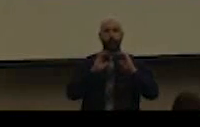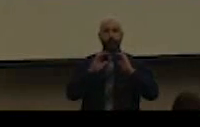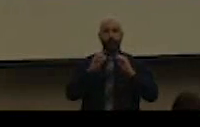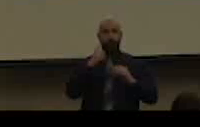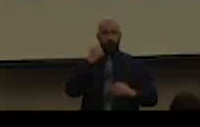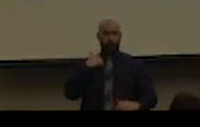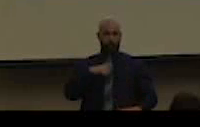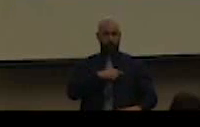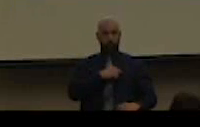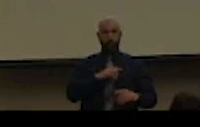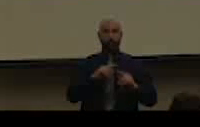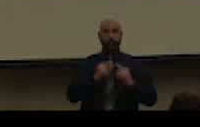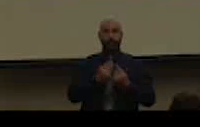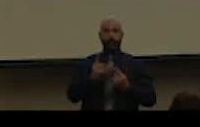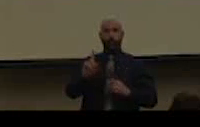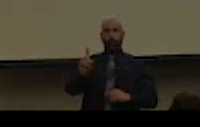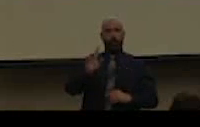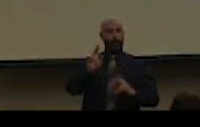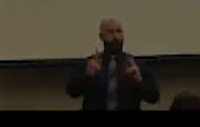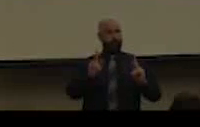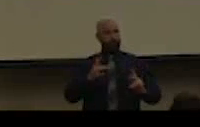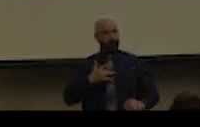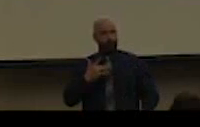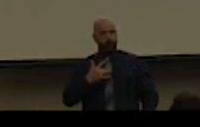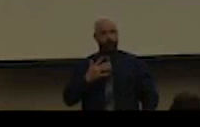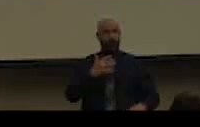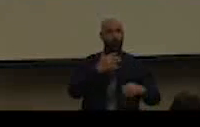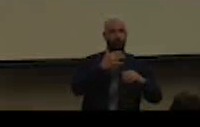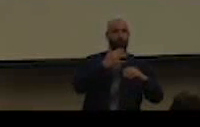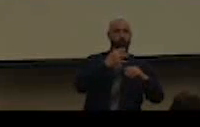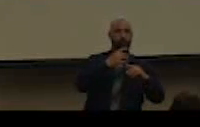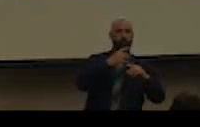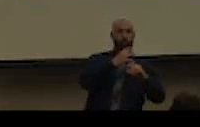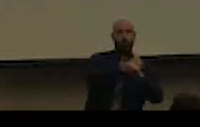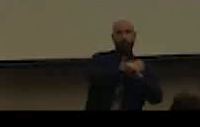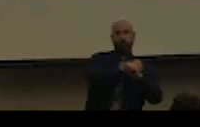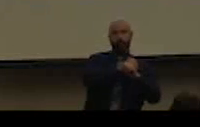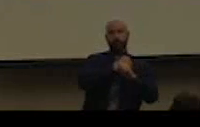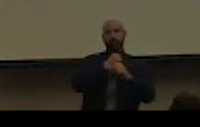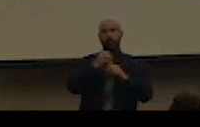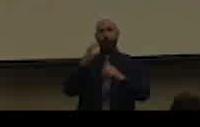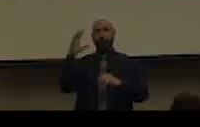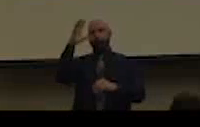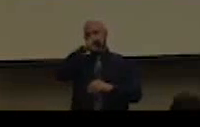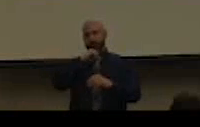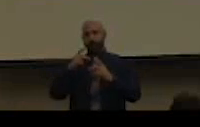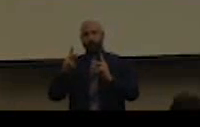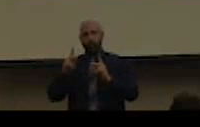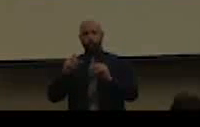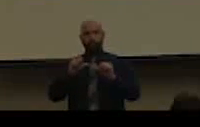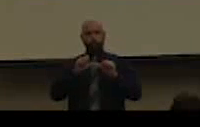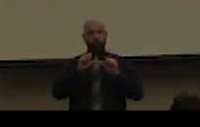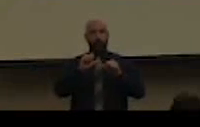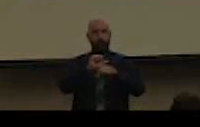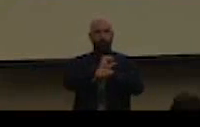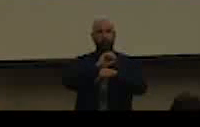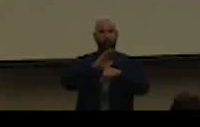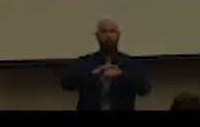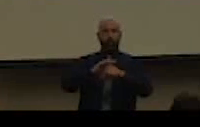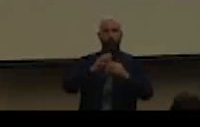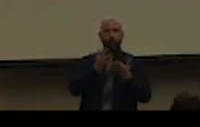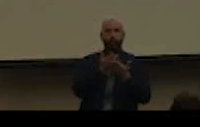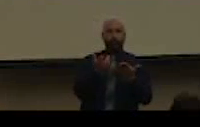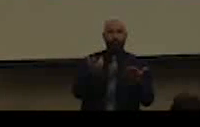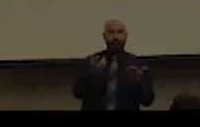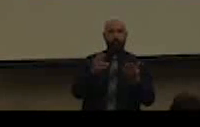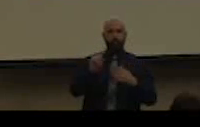about where people feel like there were wins or missed opportunities this year, for us to continue working on resources and tools for you all as we move